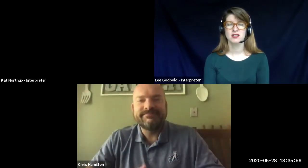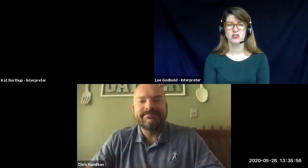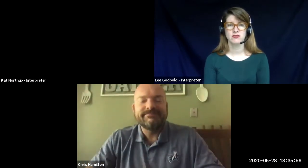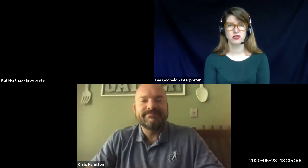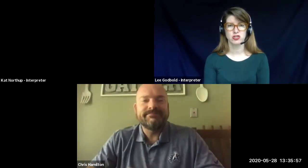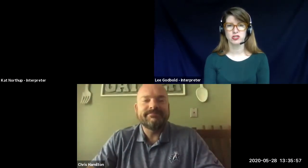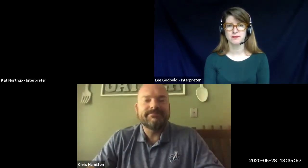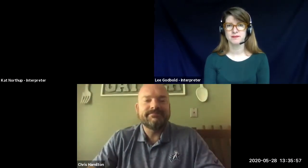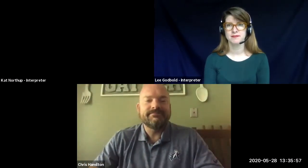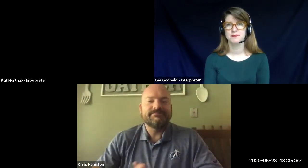Challenging for sure.